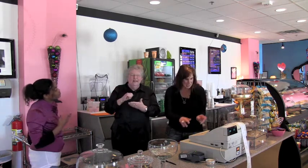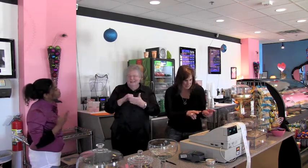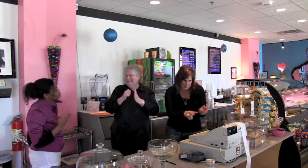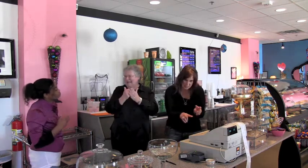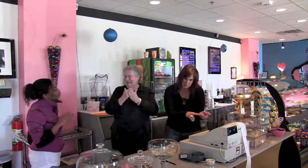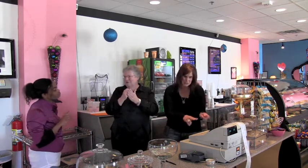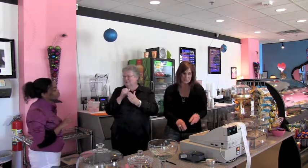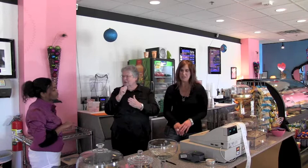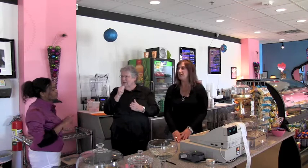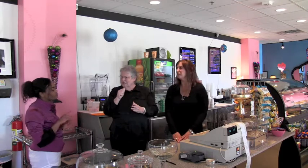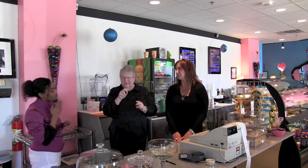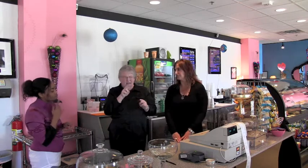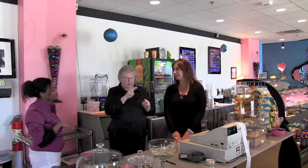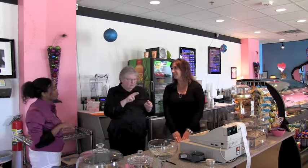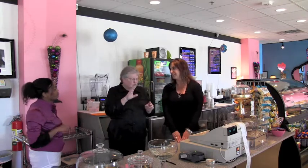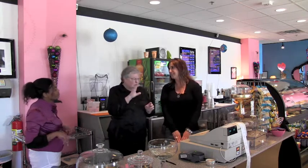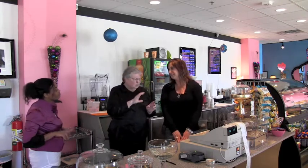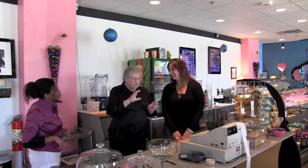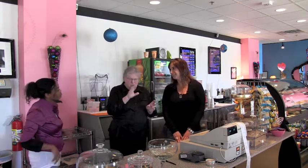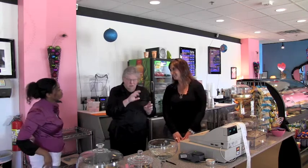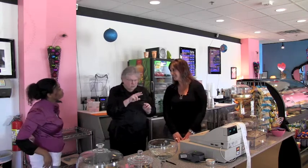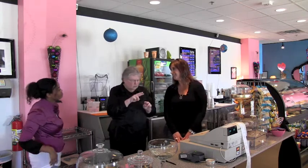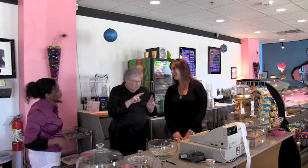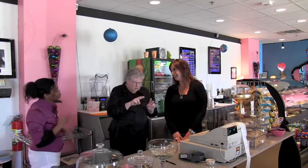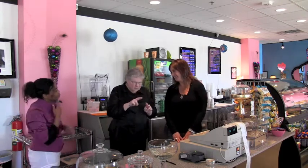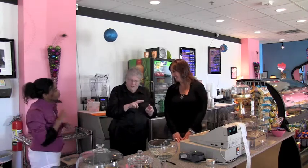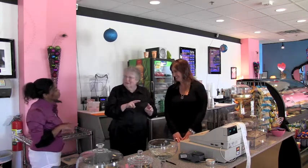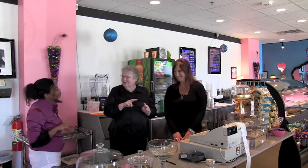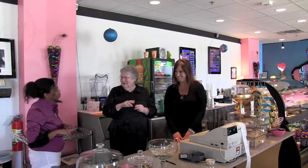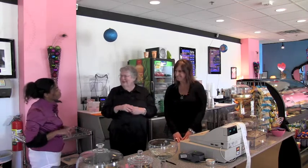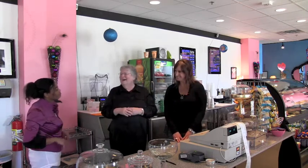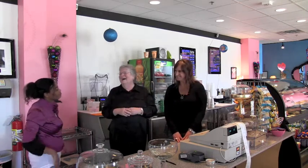bit so you're not stuck searching all over the,